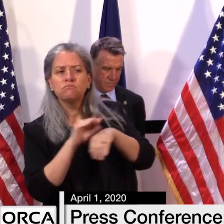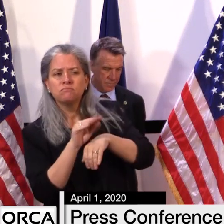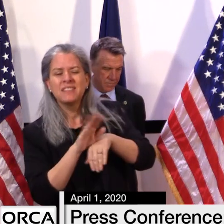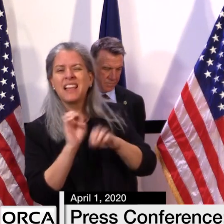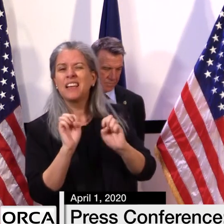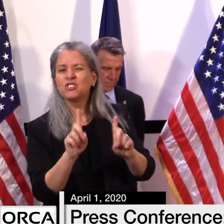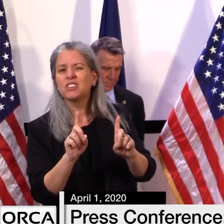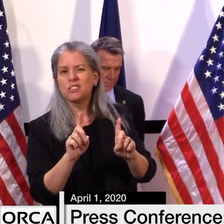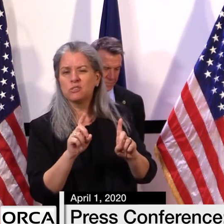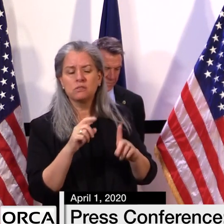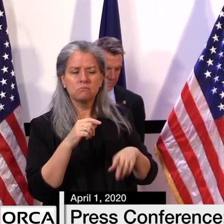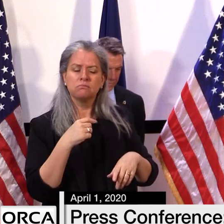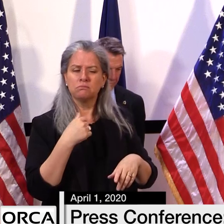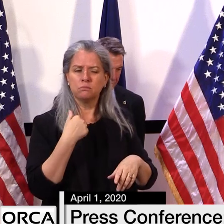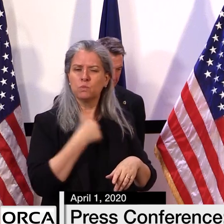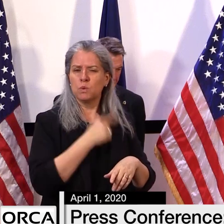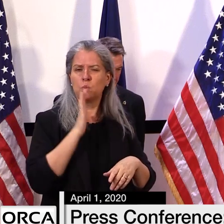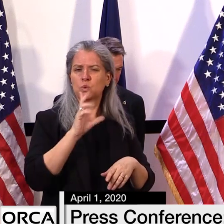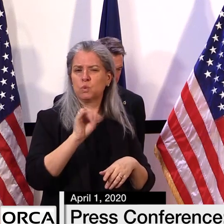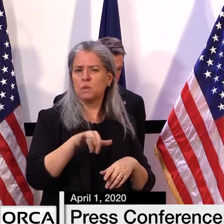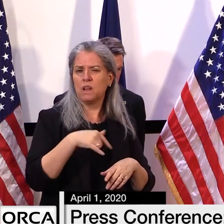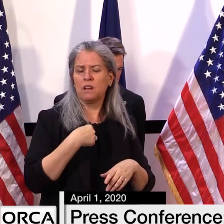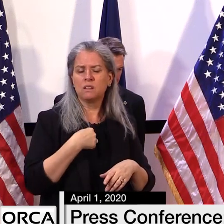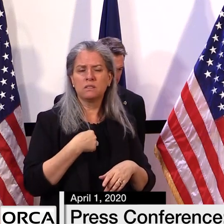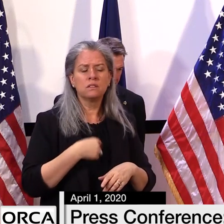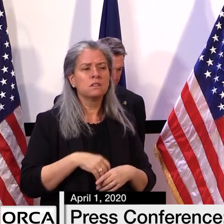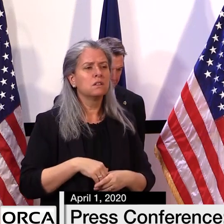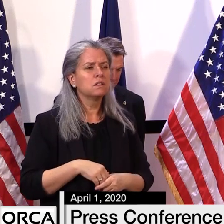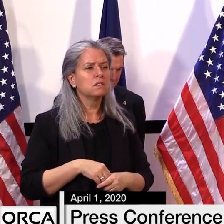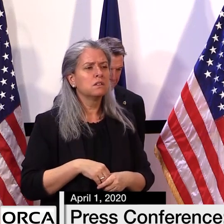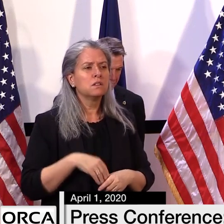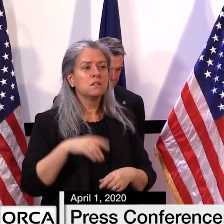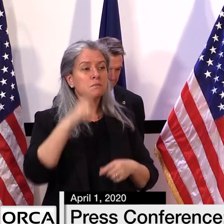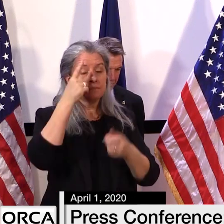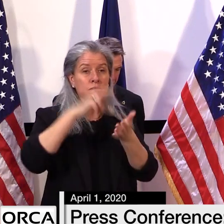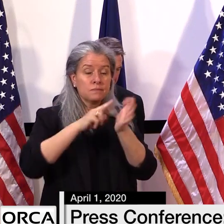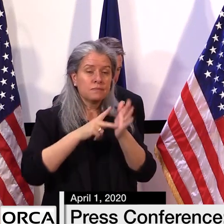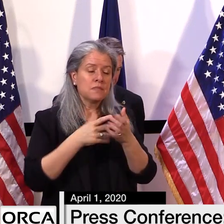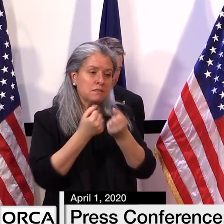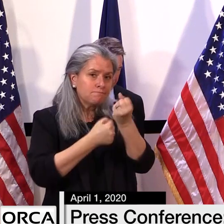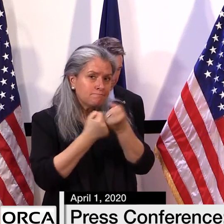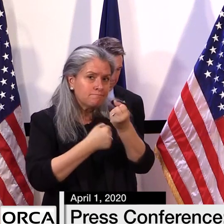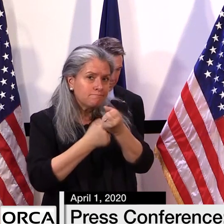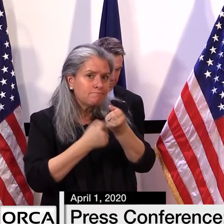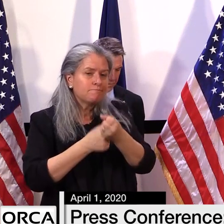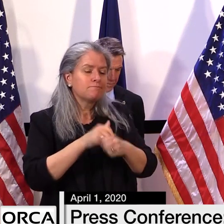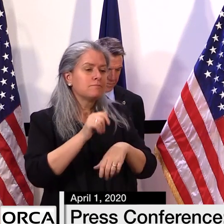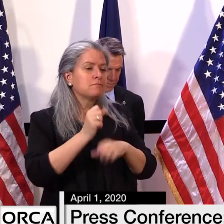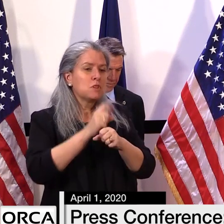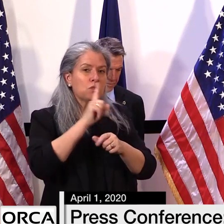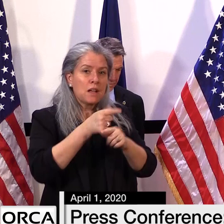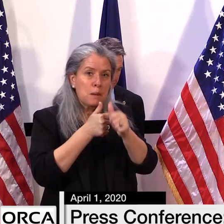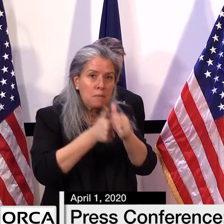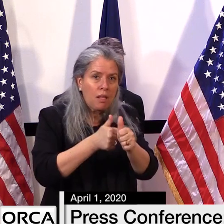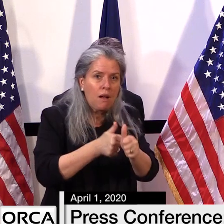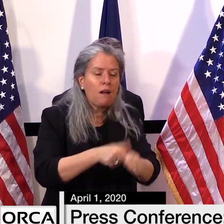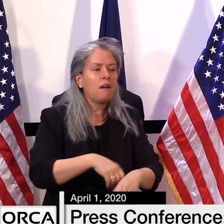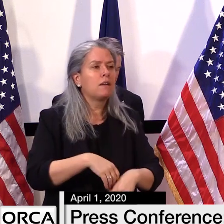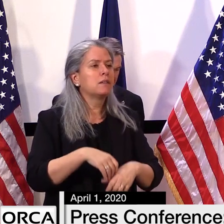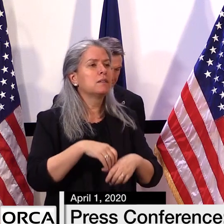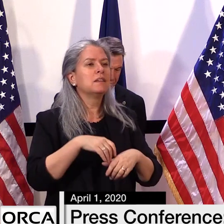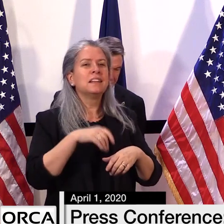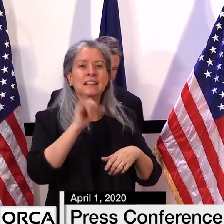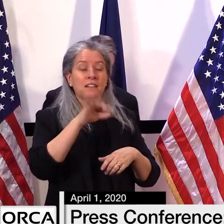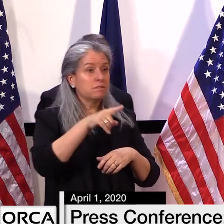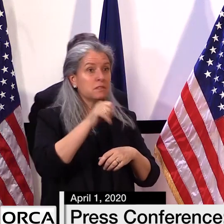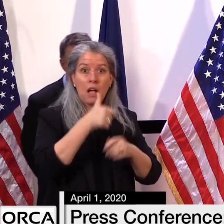and education, we want to give it, to help people comply on their own. If they're not complying, there are certainly things